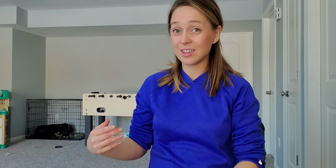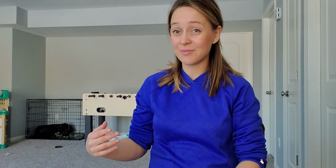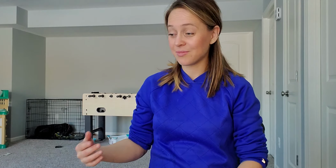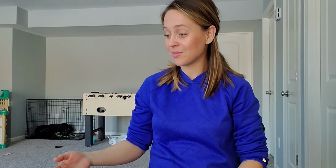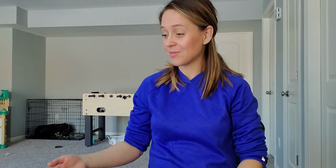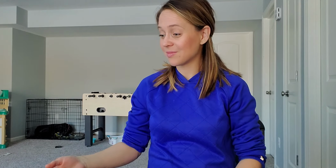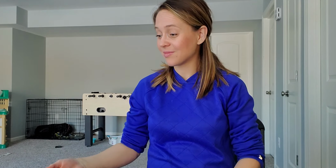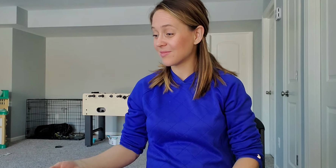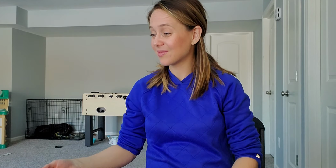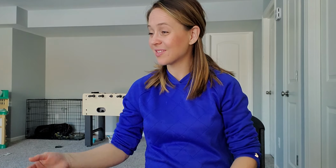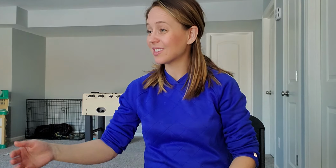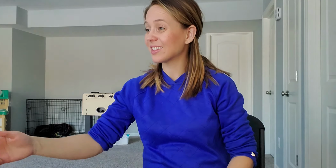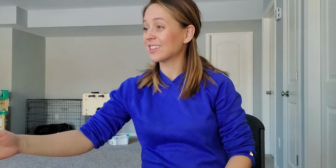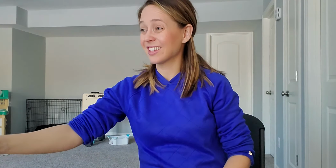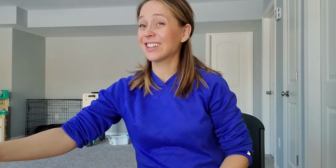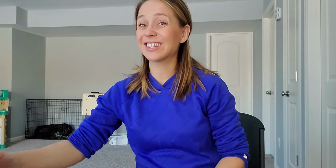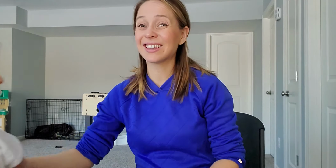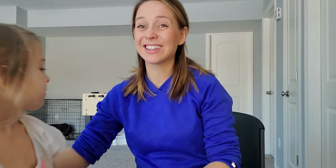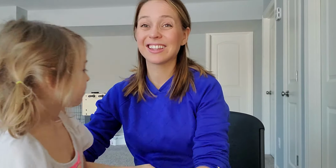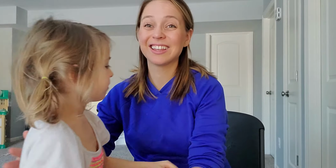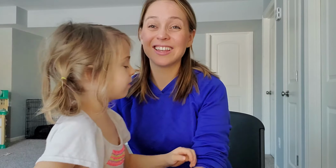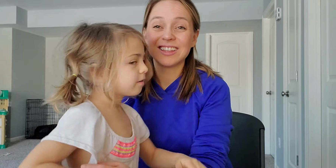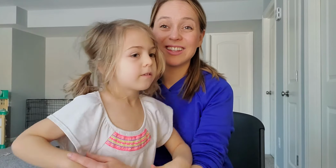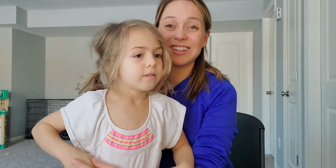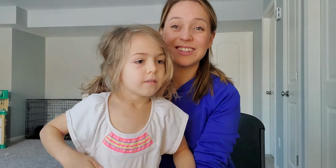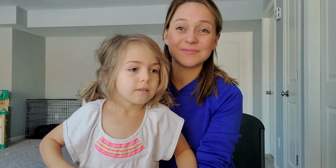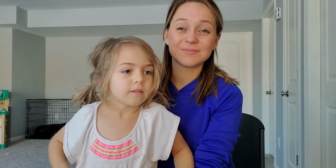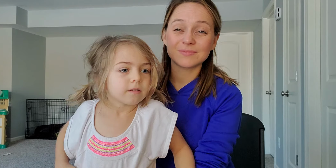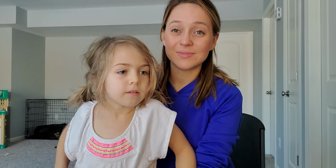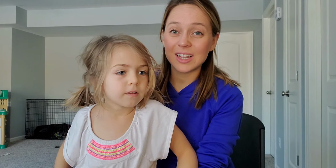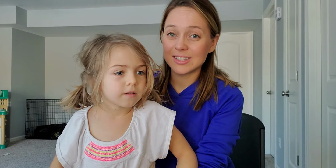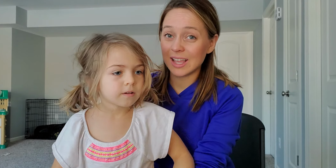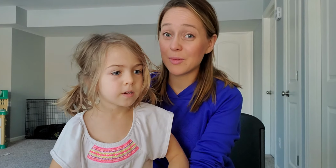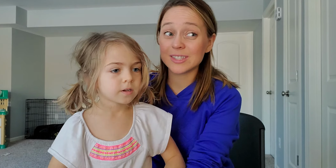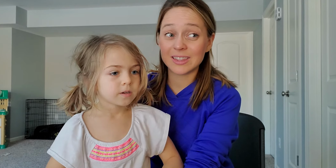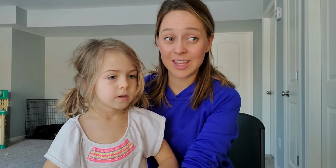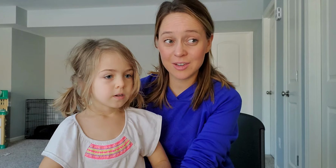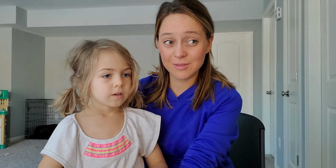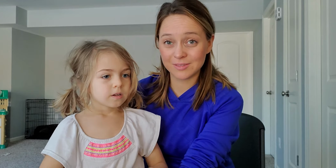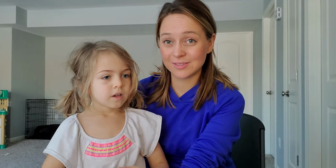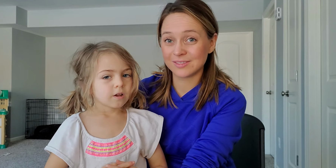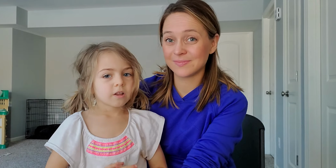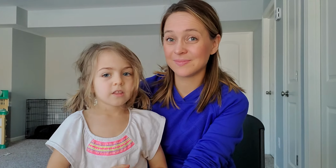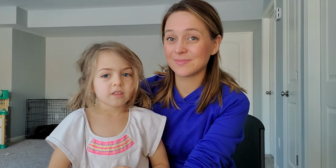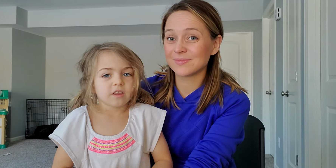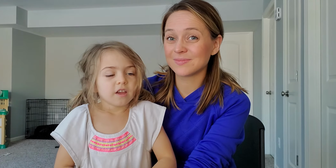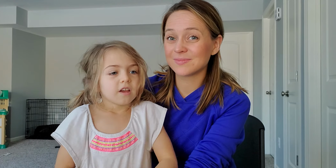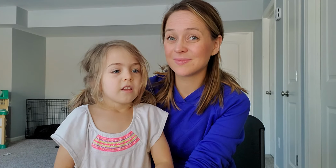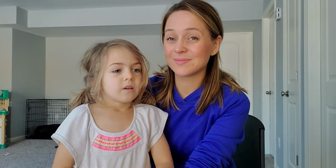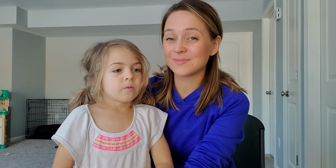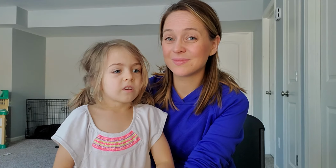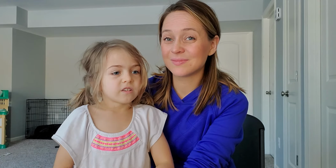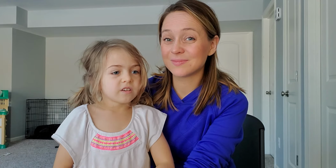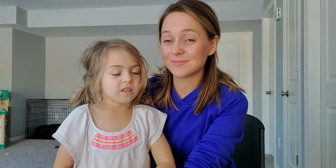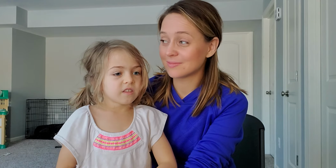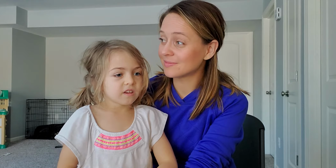And then we're going to say you're welcome. Say, we're going to say thank you. We're gonna say thank